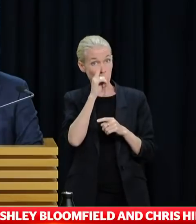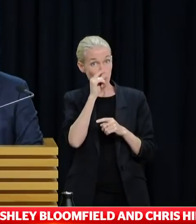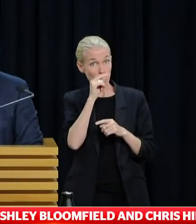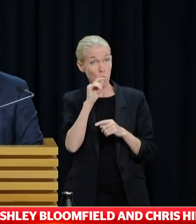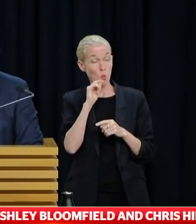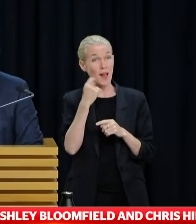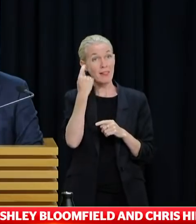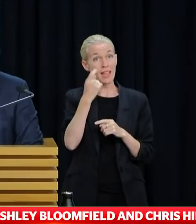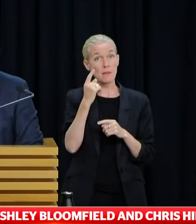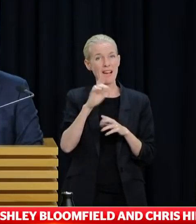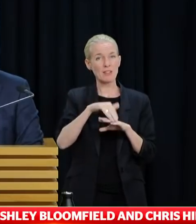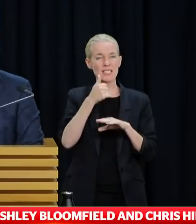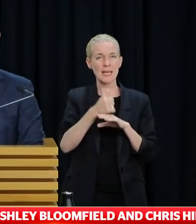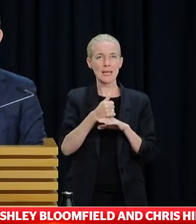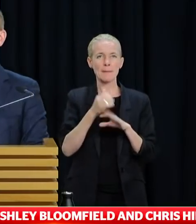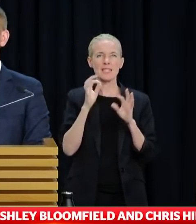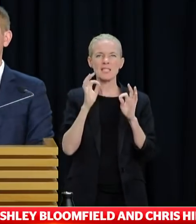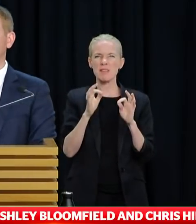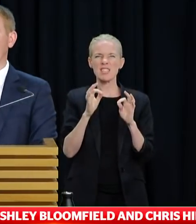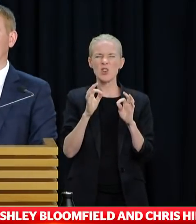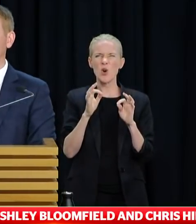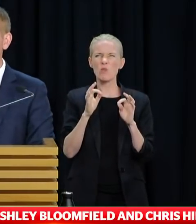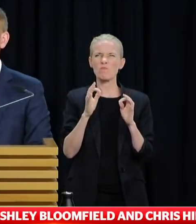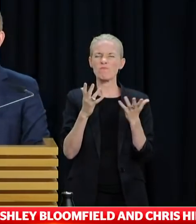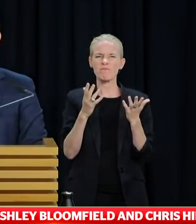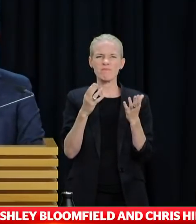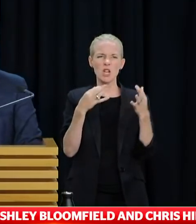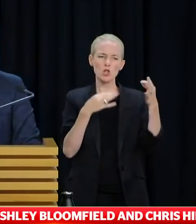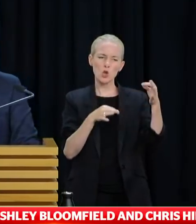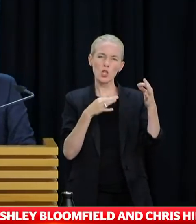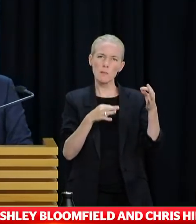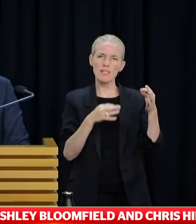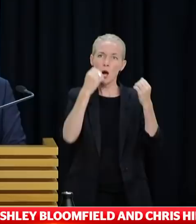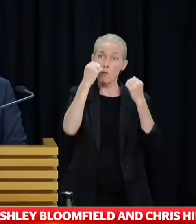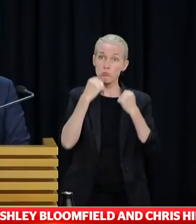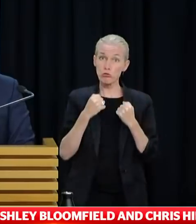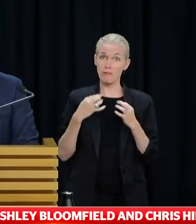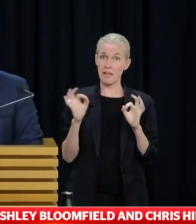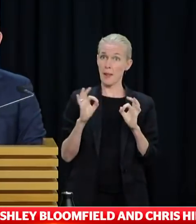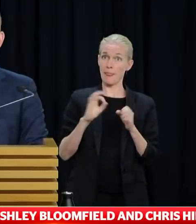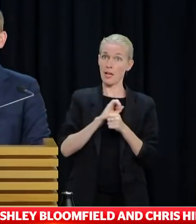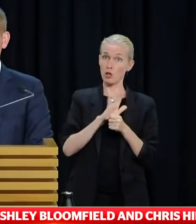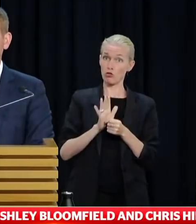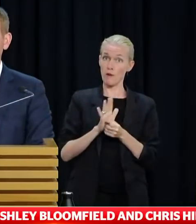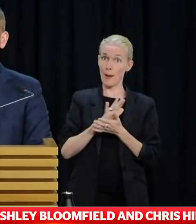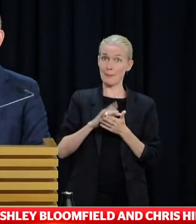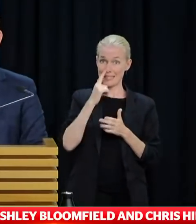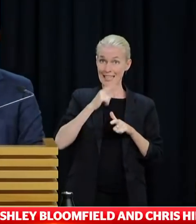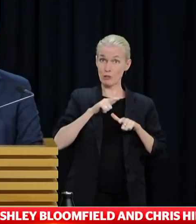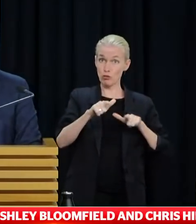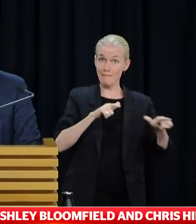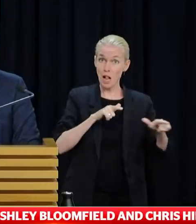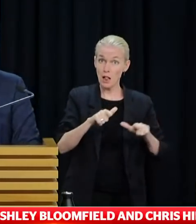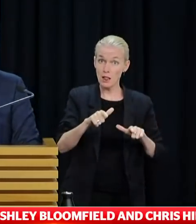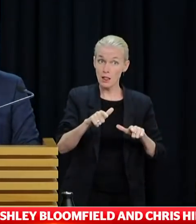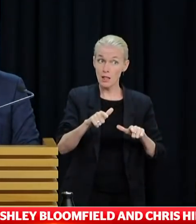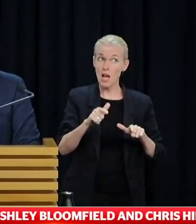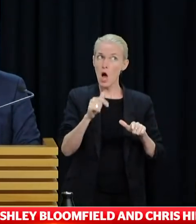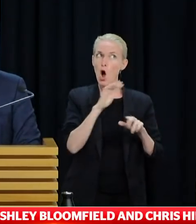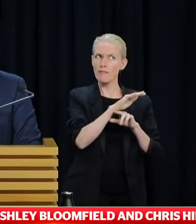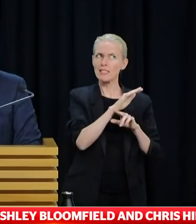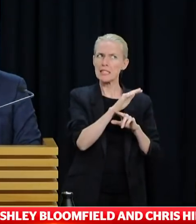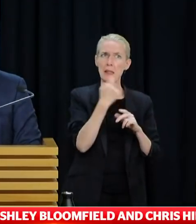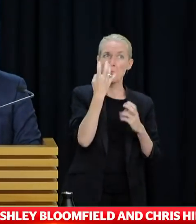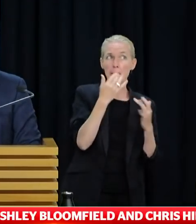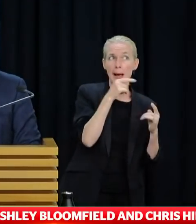or advice on? Look, we're not at the point of that yet, but certainly we're following all of those international developments very closely, including